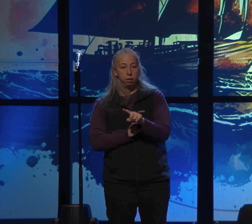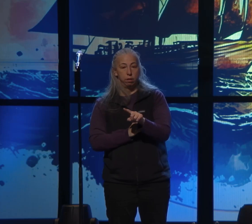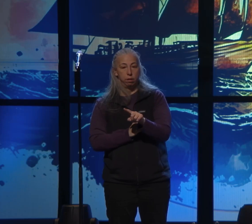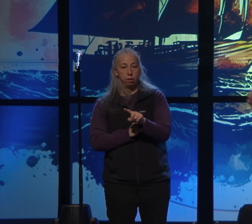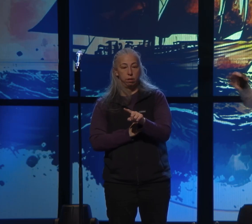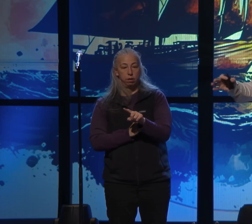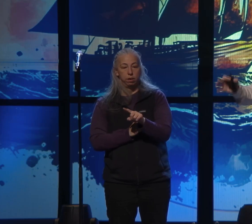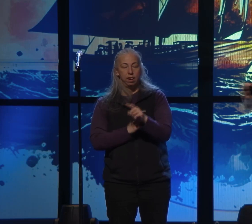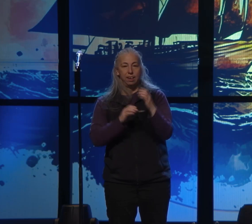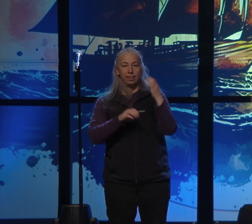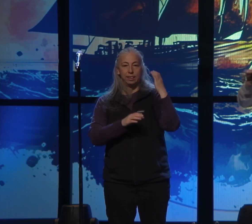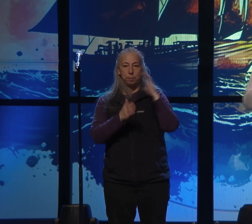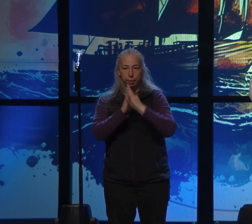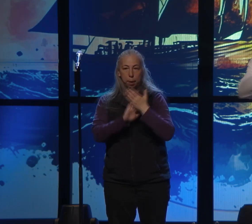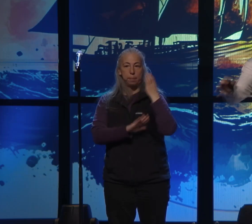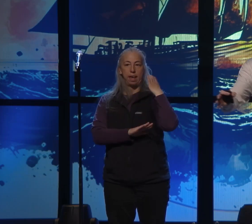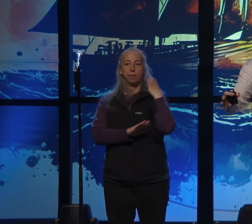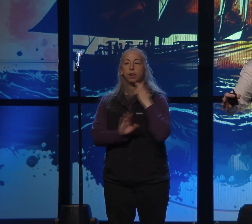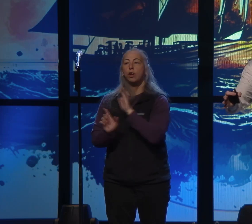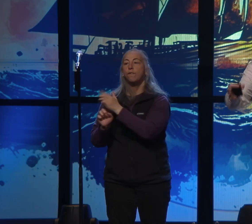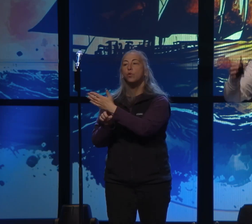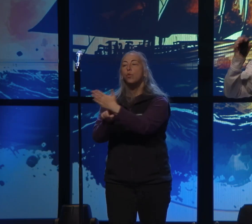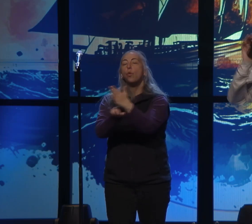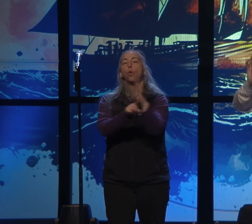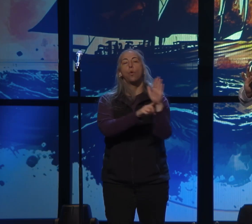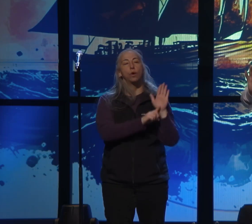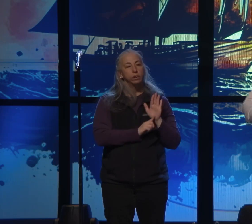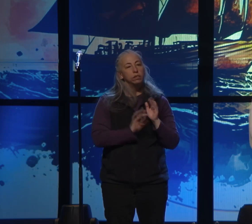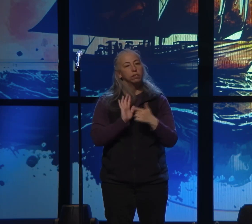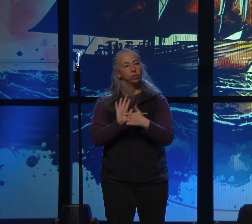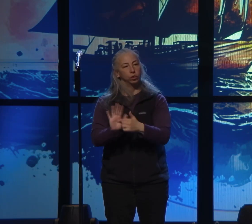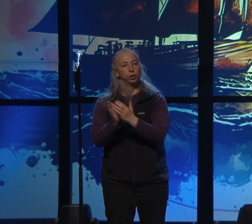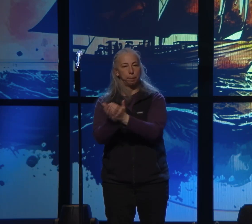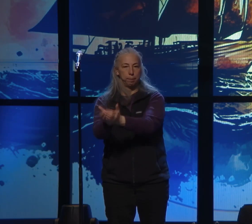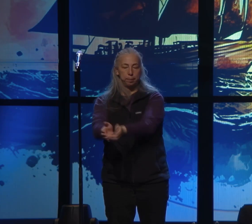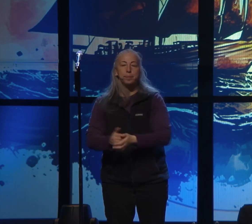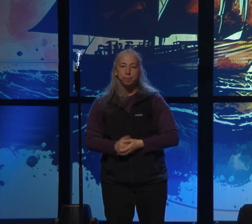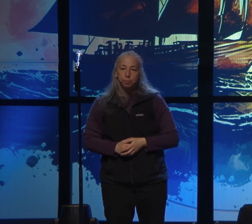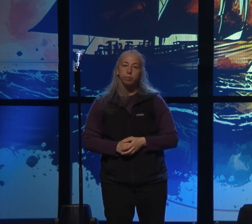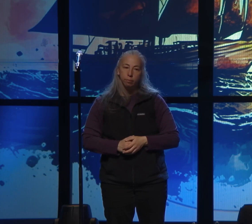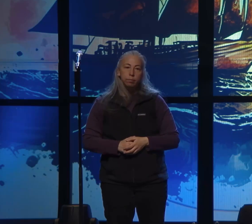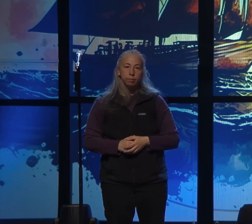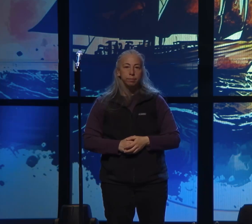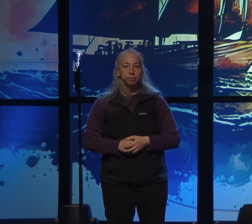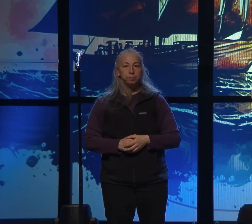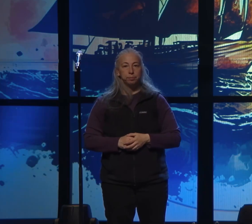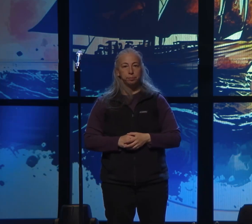ship. And I can be present and available and ready to go, but I got to let him do it.